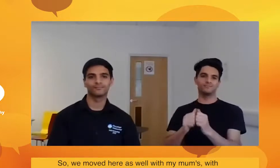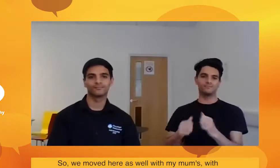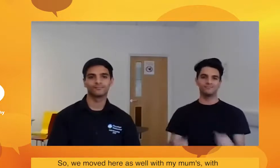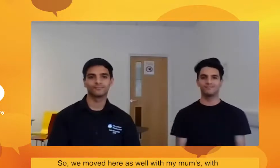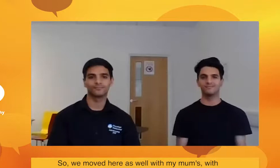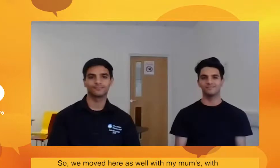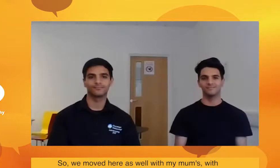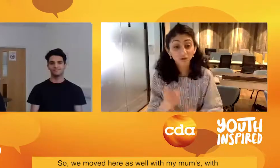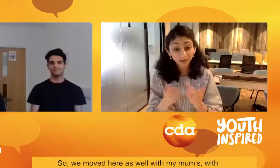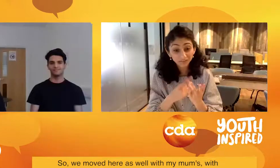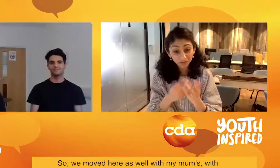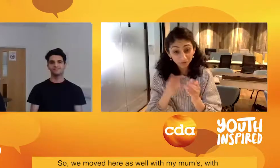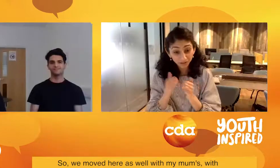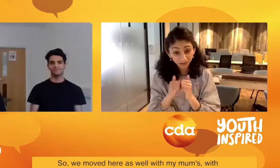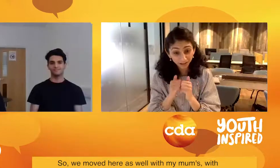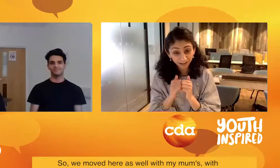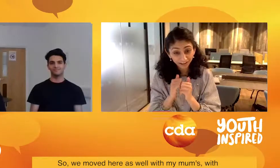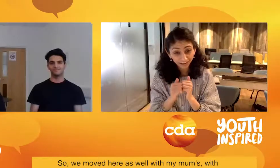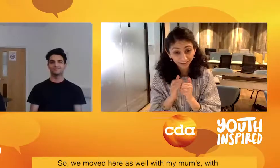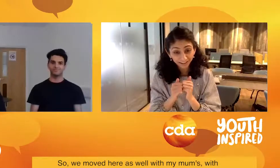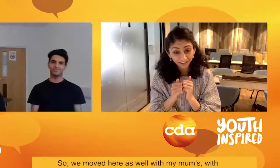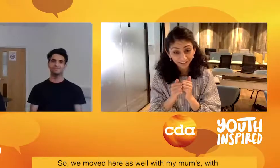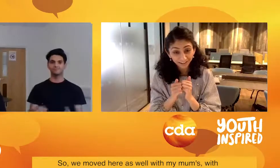we moved here as well with my mum's